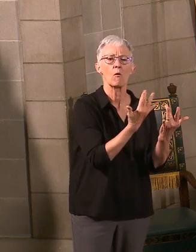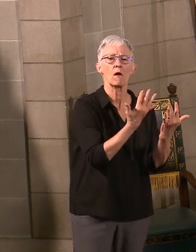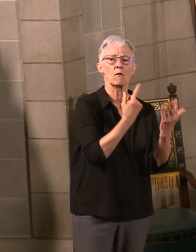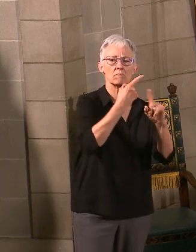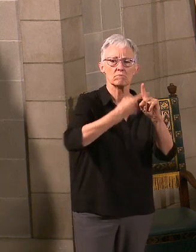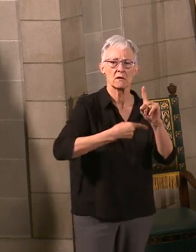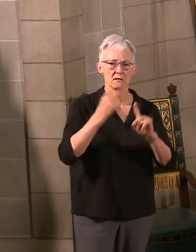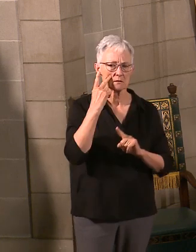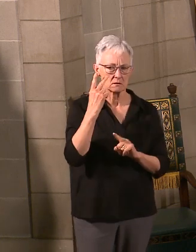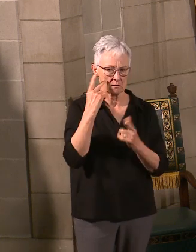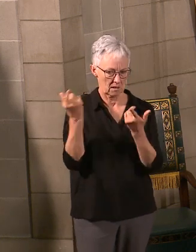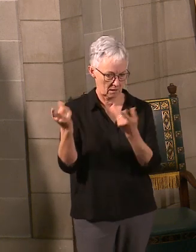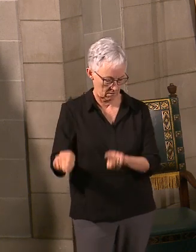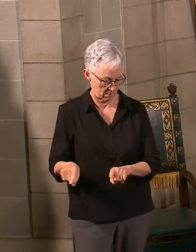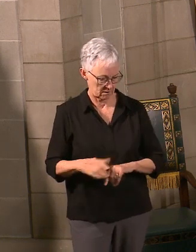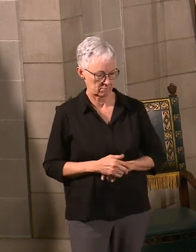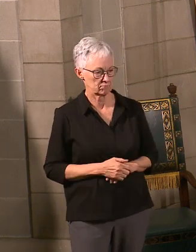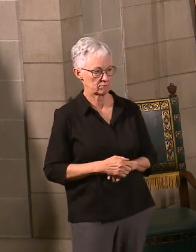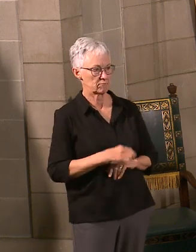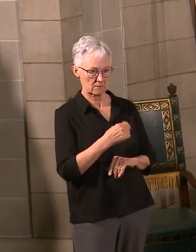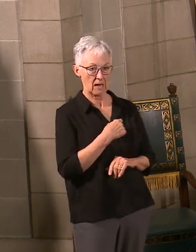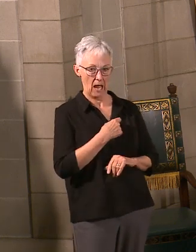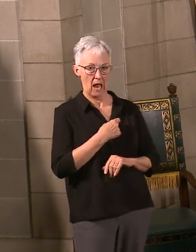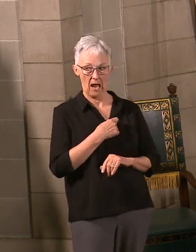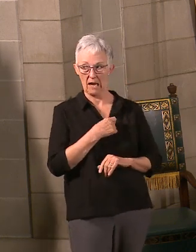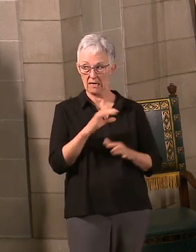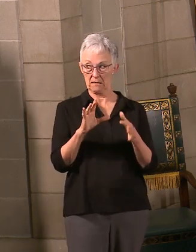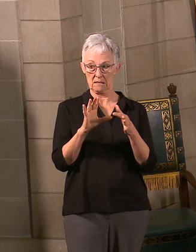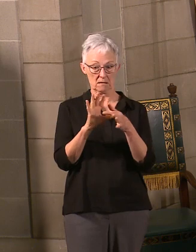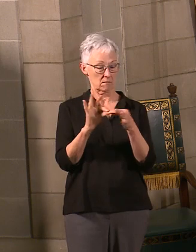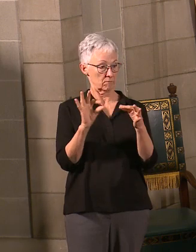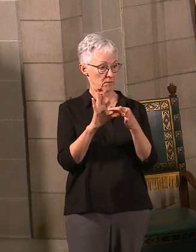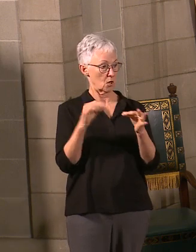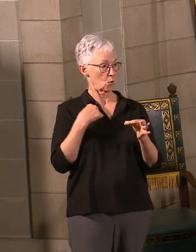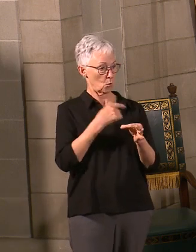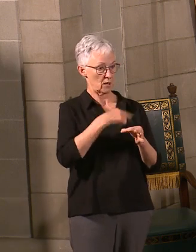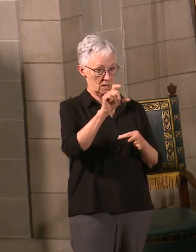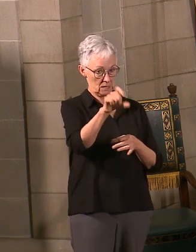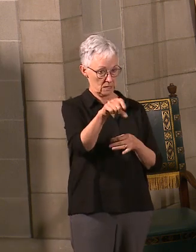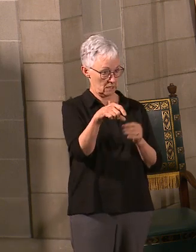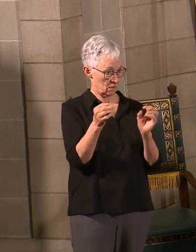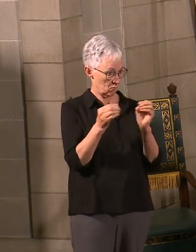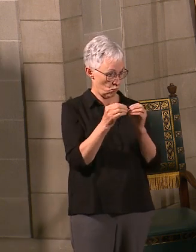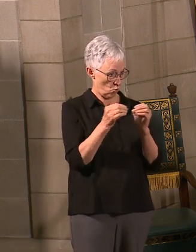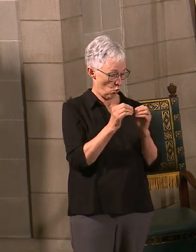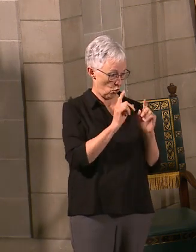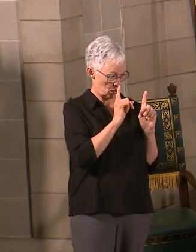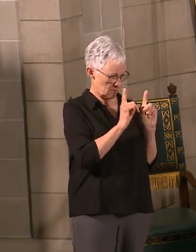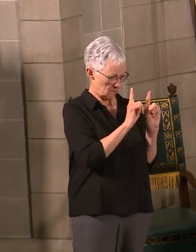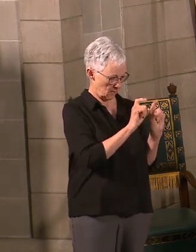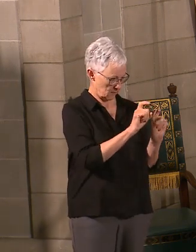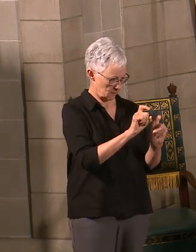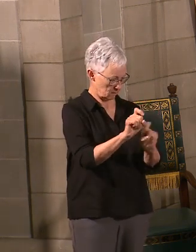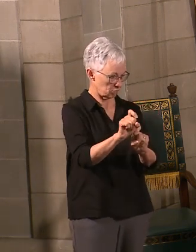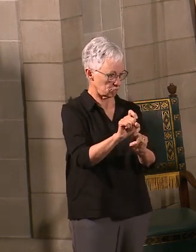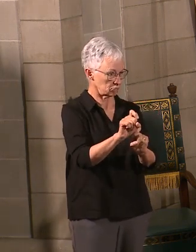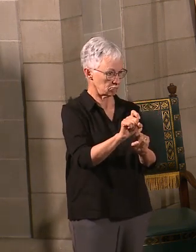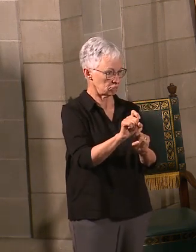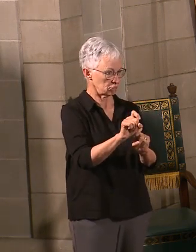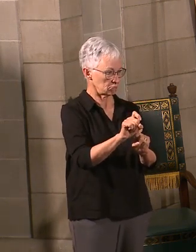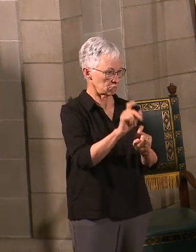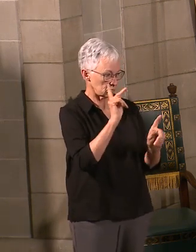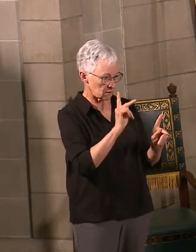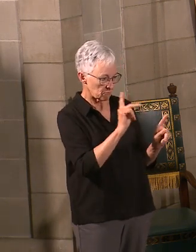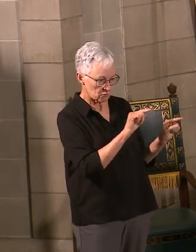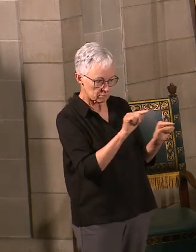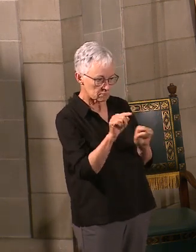do more testing, and we're working on getting that capacity. We have not stressed the system out from the standpoint of